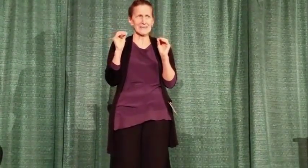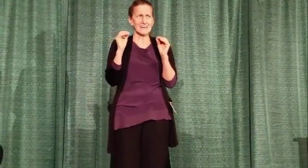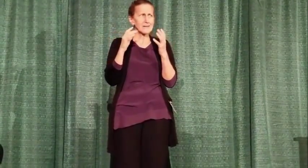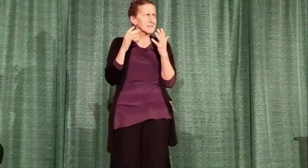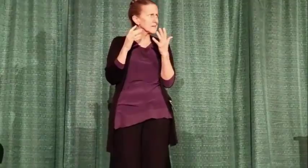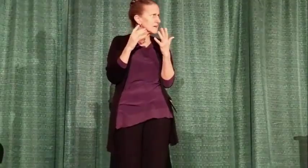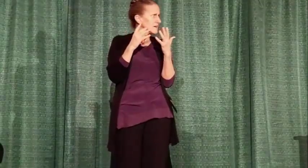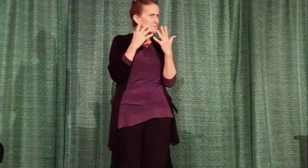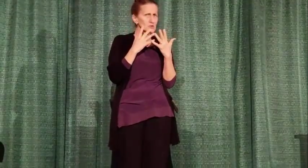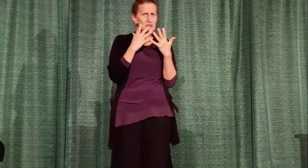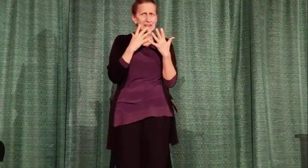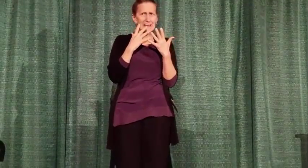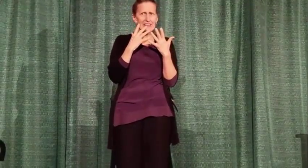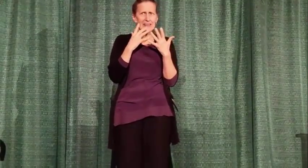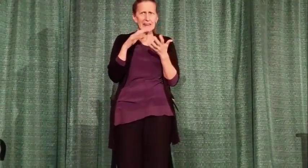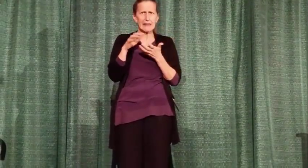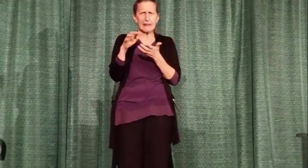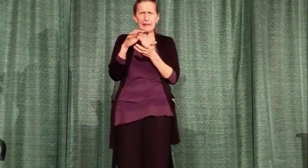Oh, you got that joke.